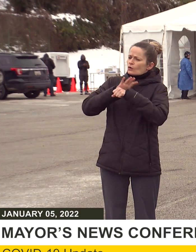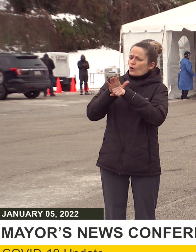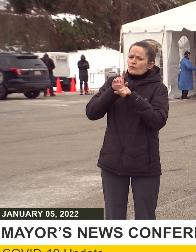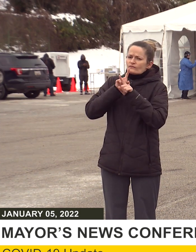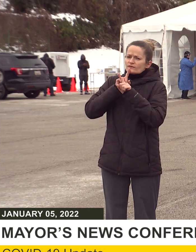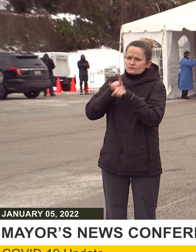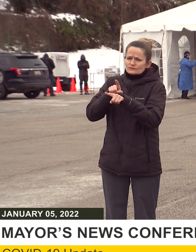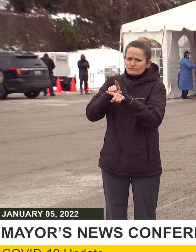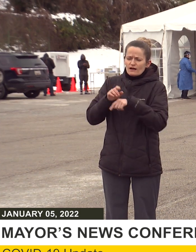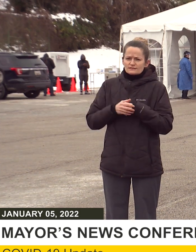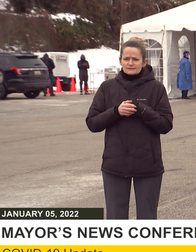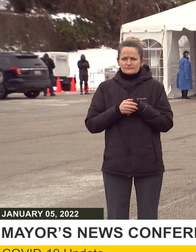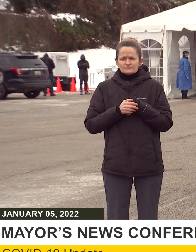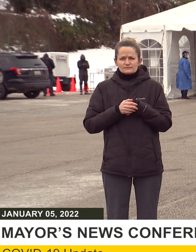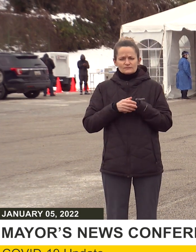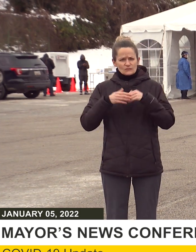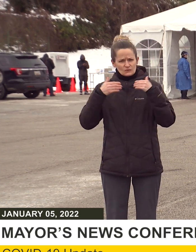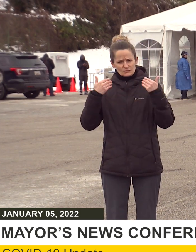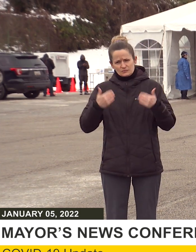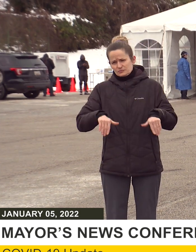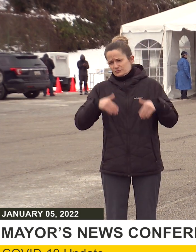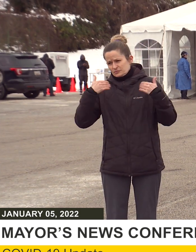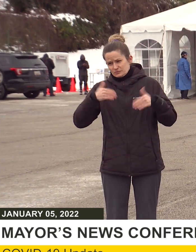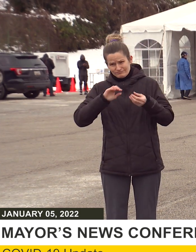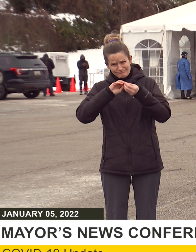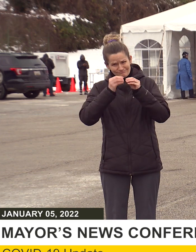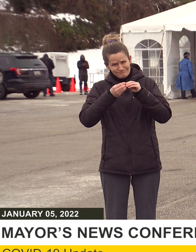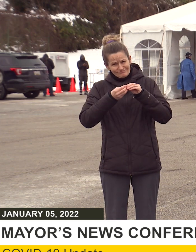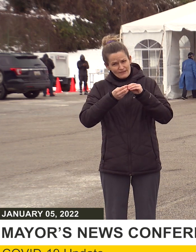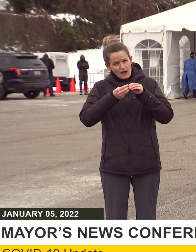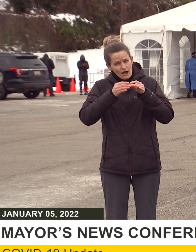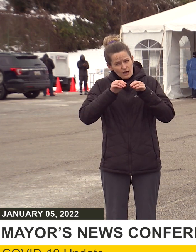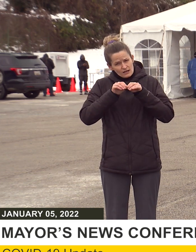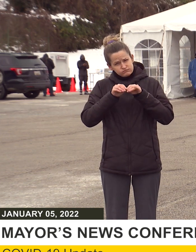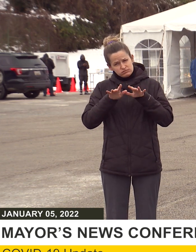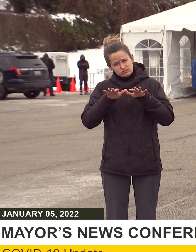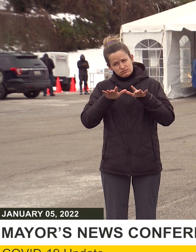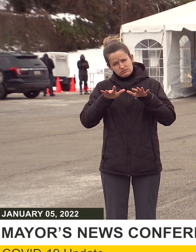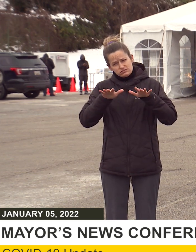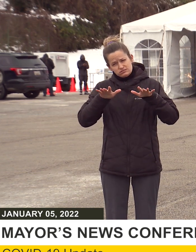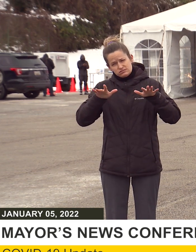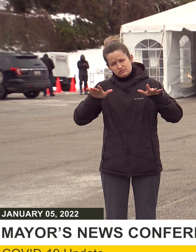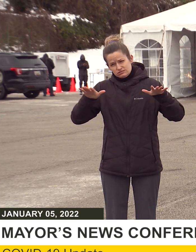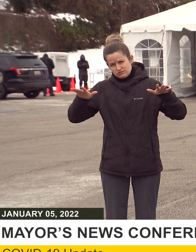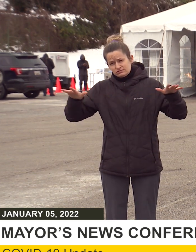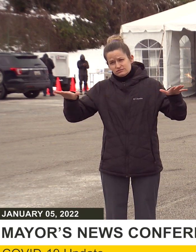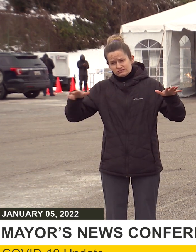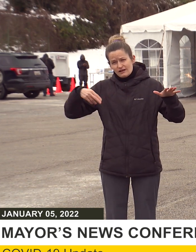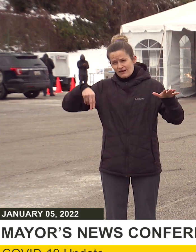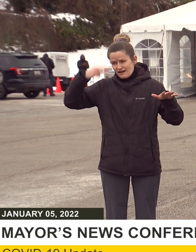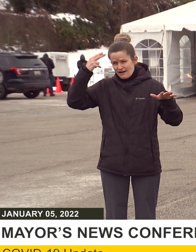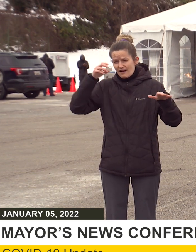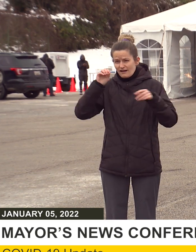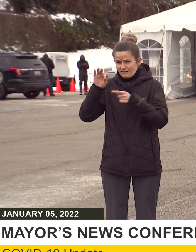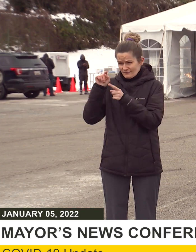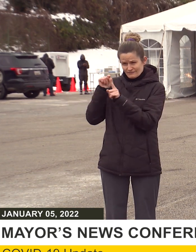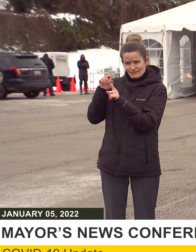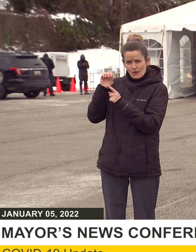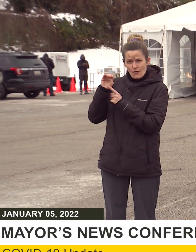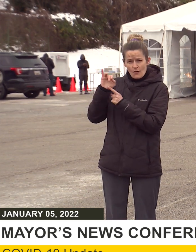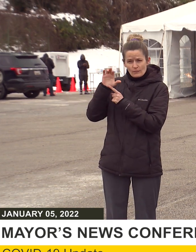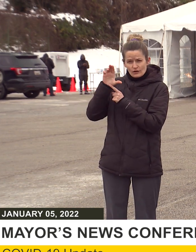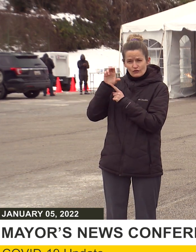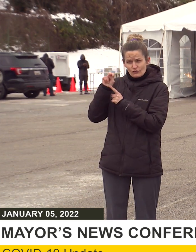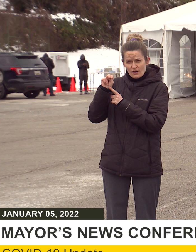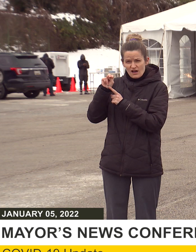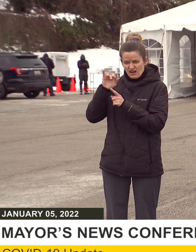the highly transmissible Omicron variant, we are seeing a rapid and alarming surge in infections, the highest